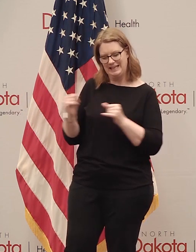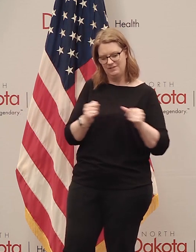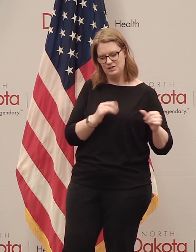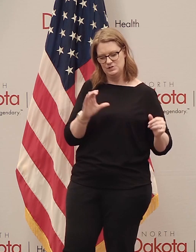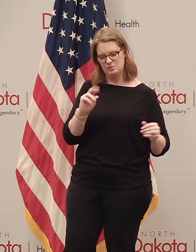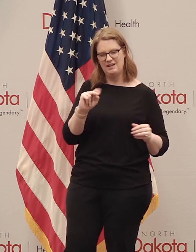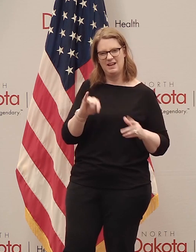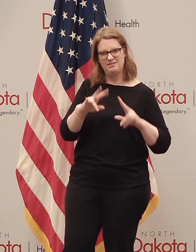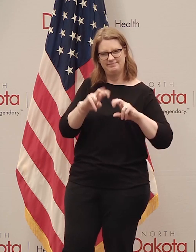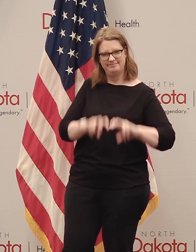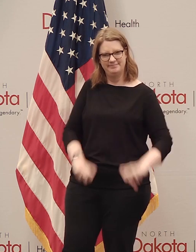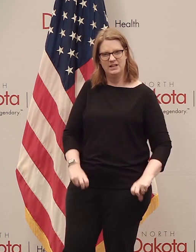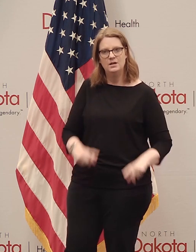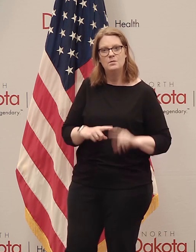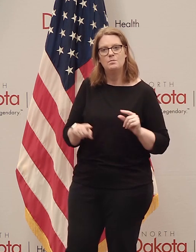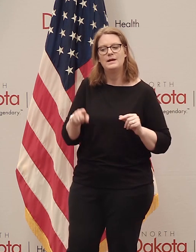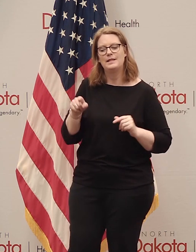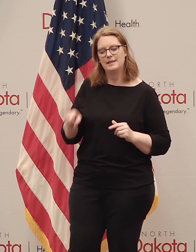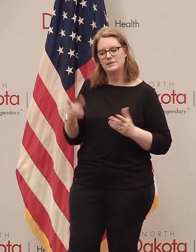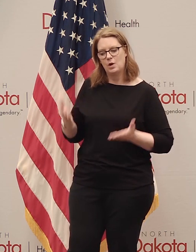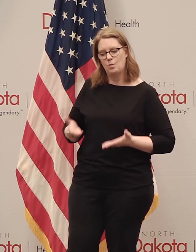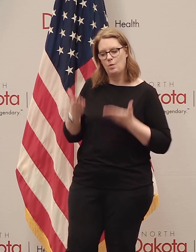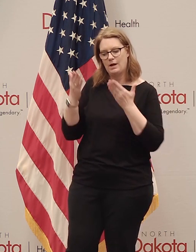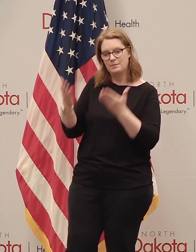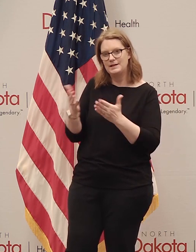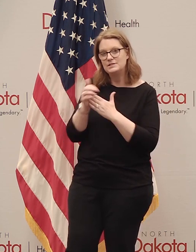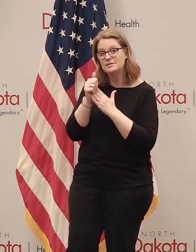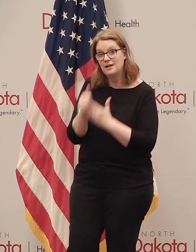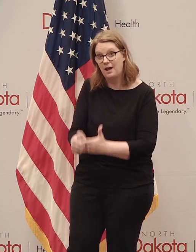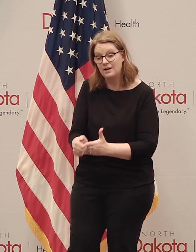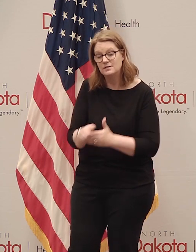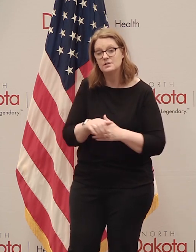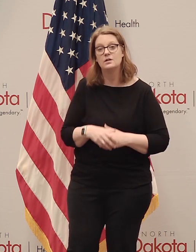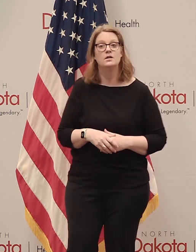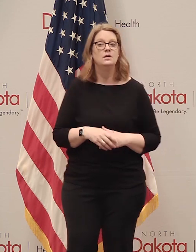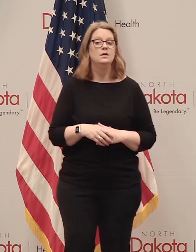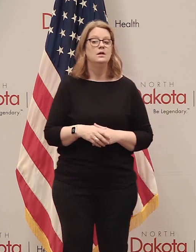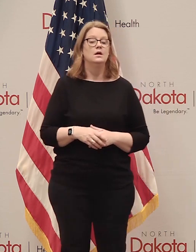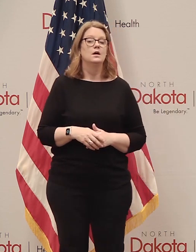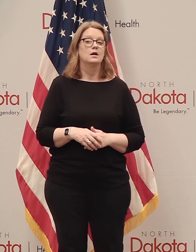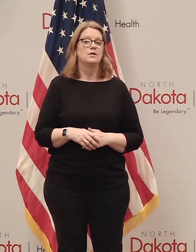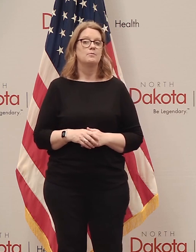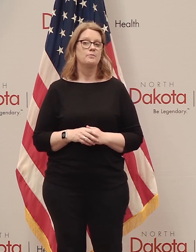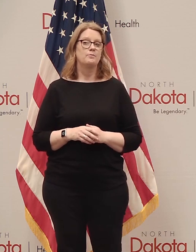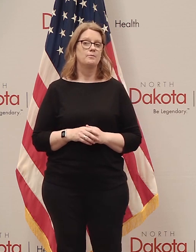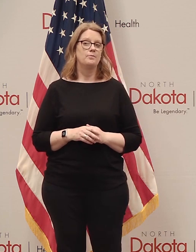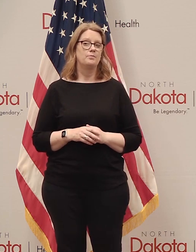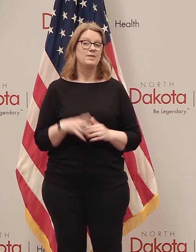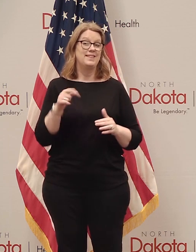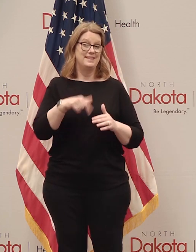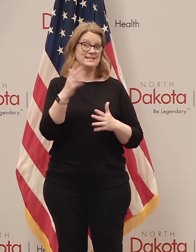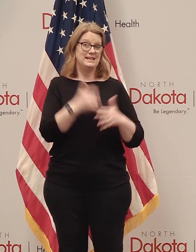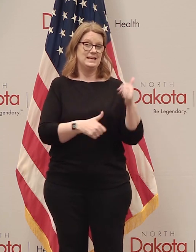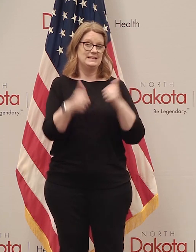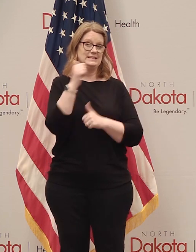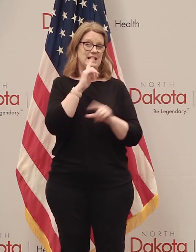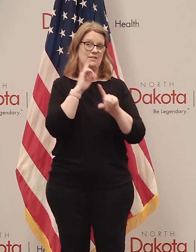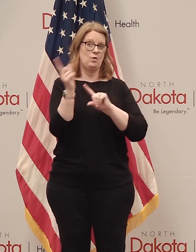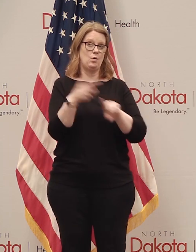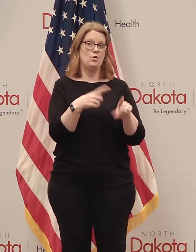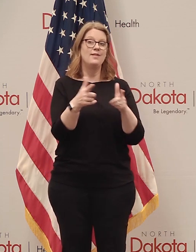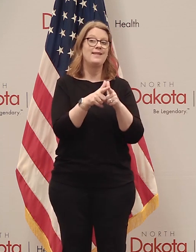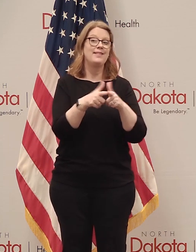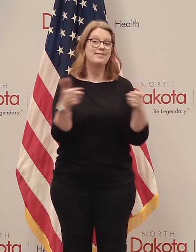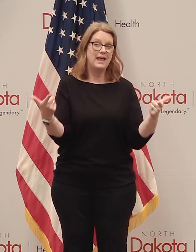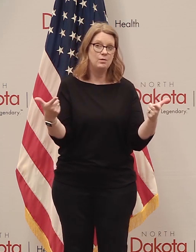these are recommendations and guidance. I want to also say that the language in this executive order includes the